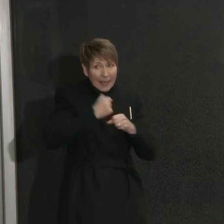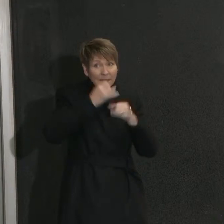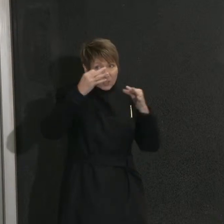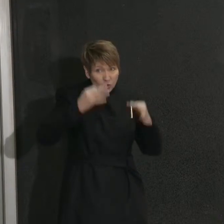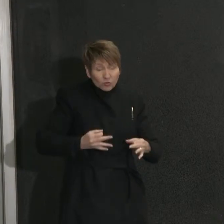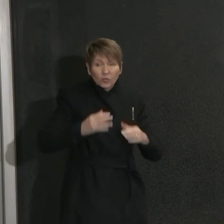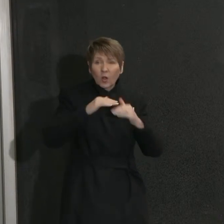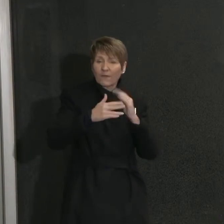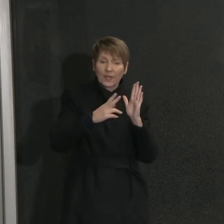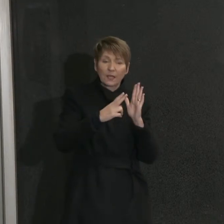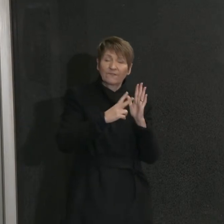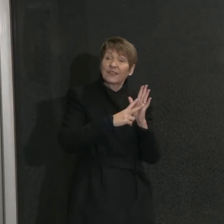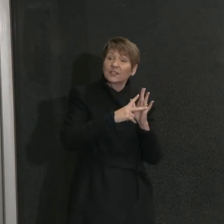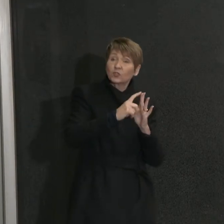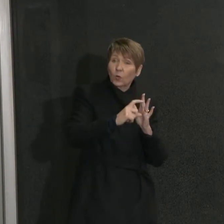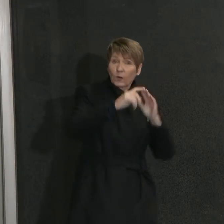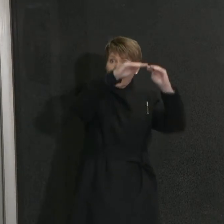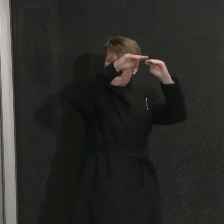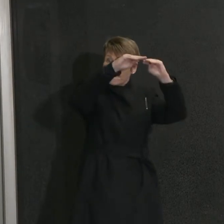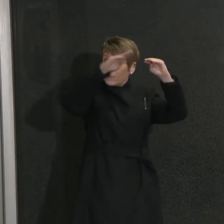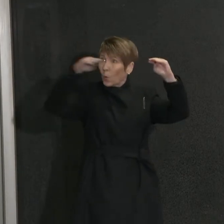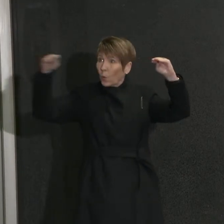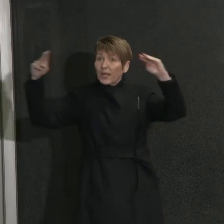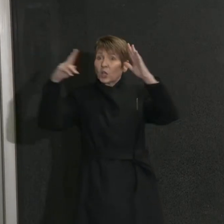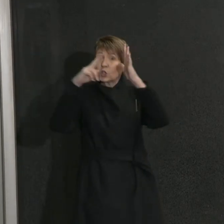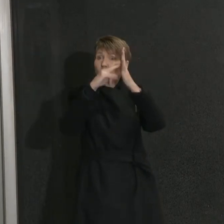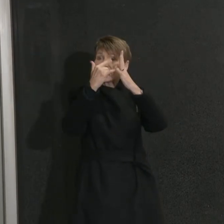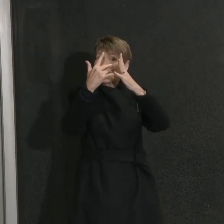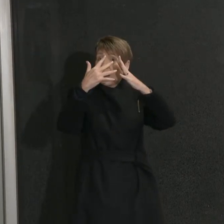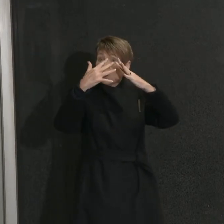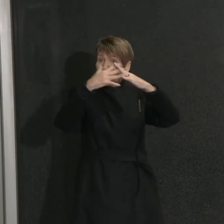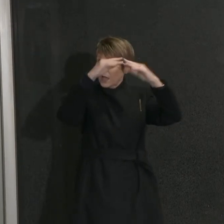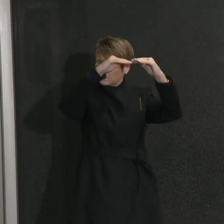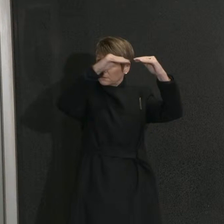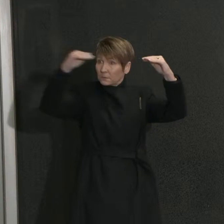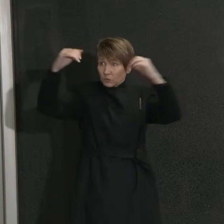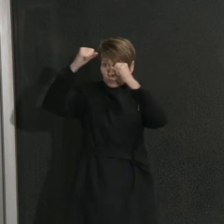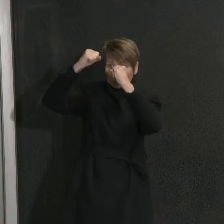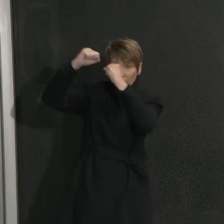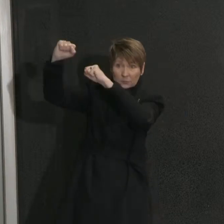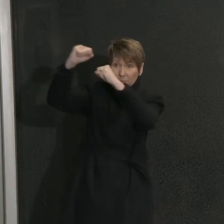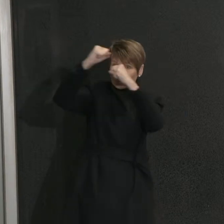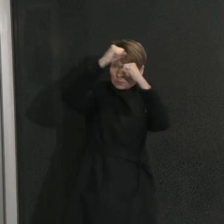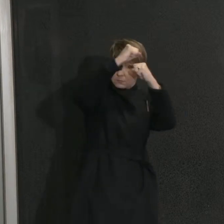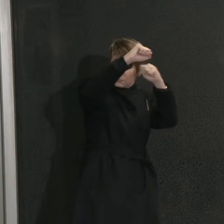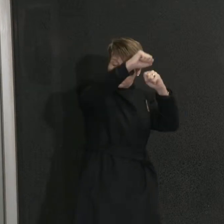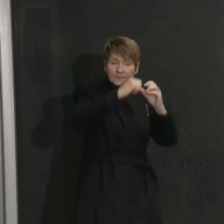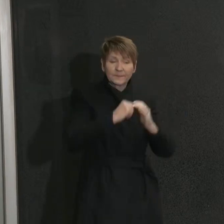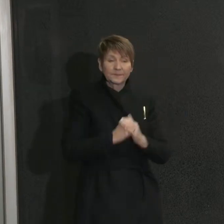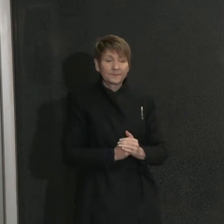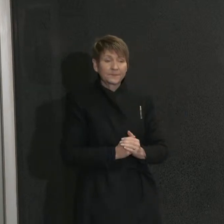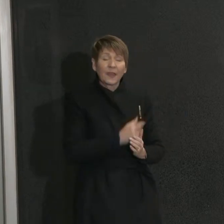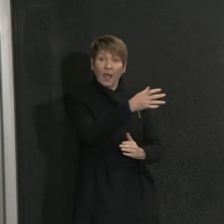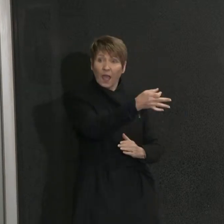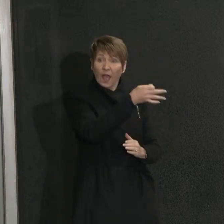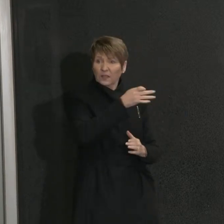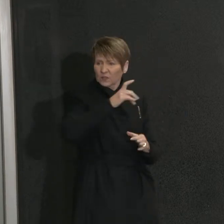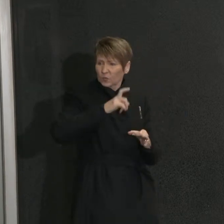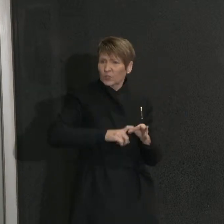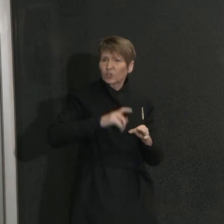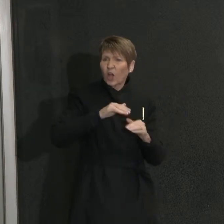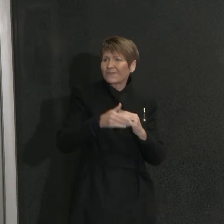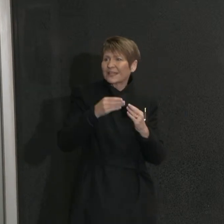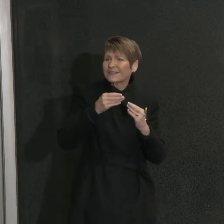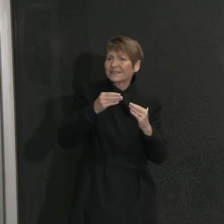that. Sorry? Regional mayors were calling for a ring of steel around Melbourne. Well, regional mayors are entitled to their views, and we'll work